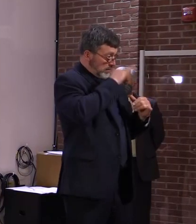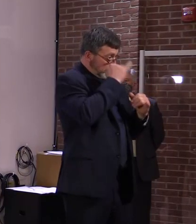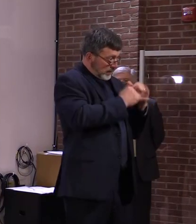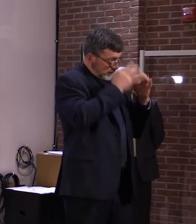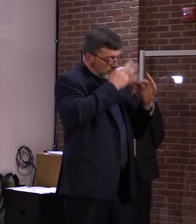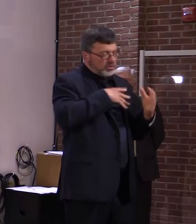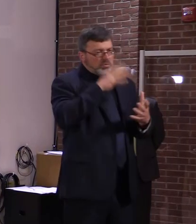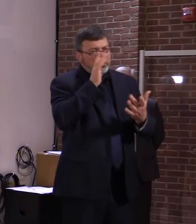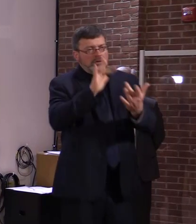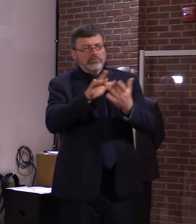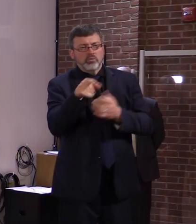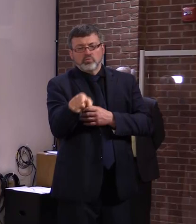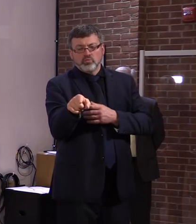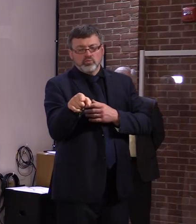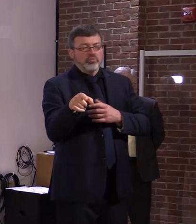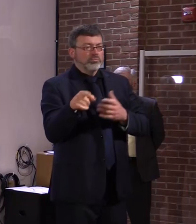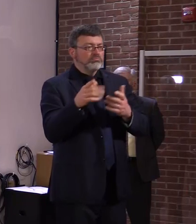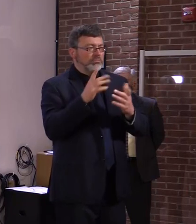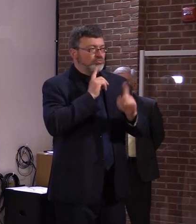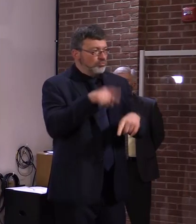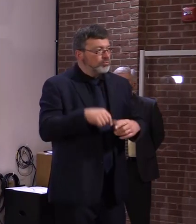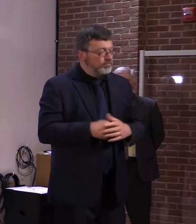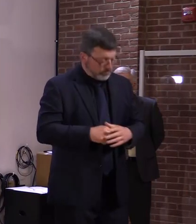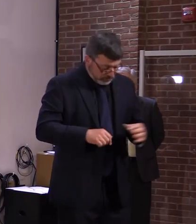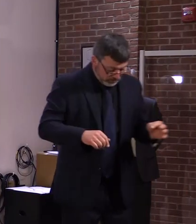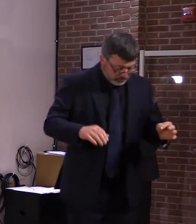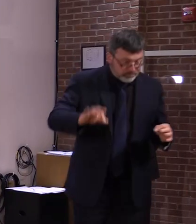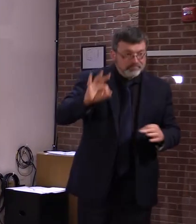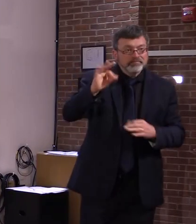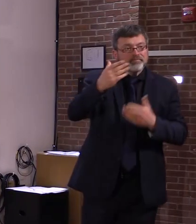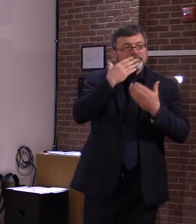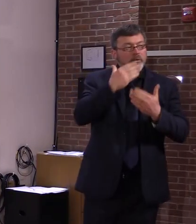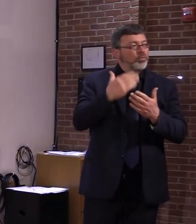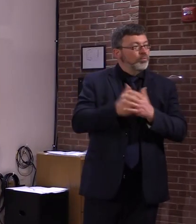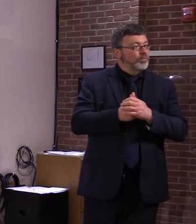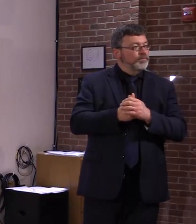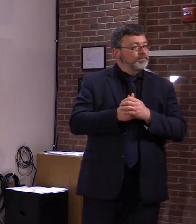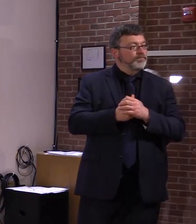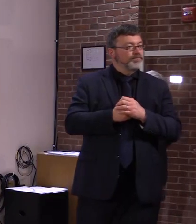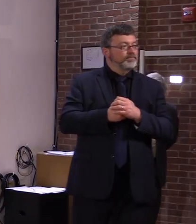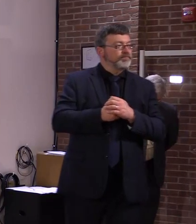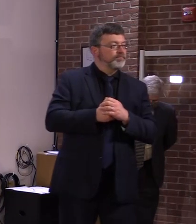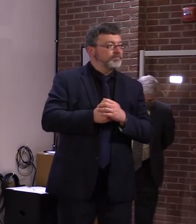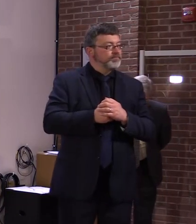Okay, yes, I would appreciate that if you would, please. Yep. Okay, thank you.